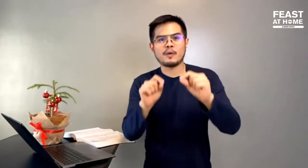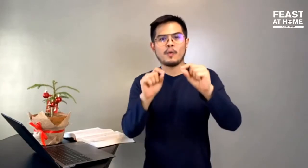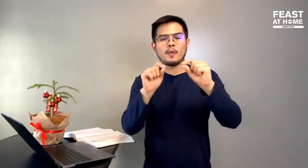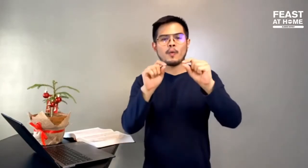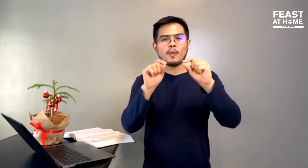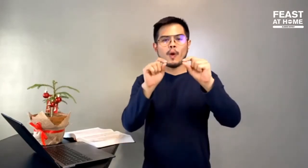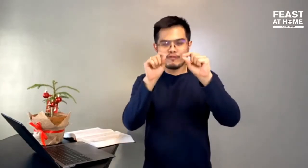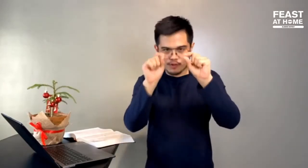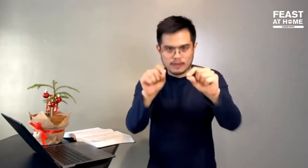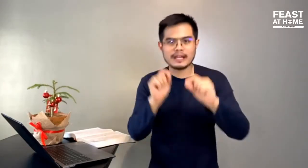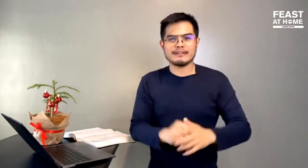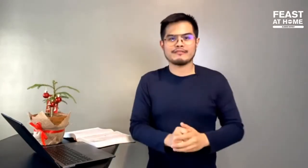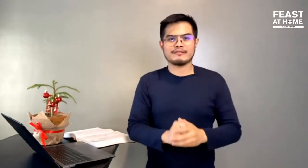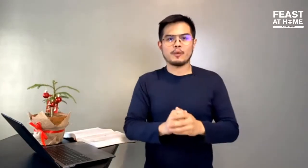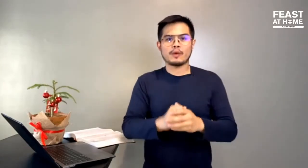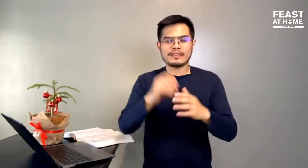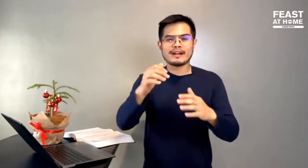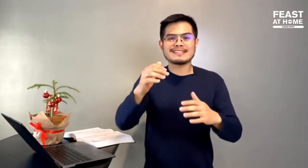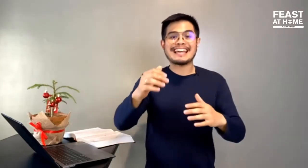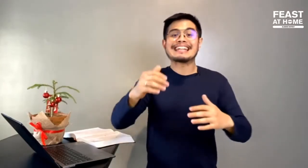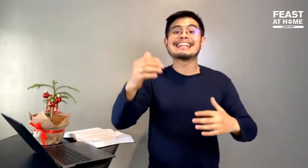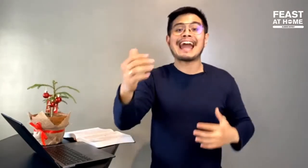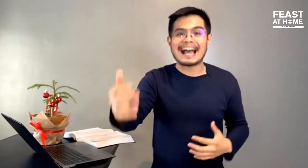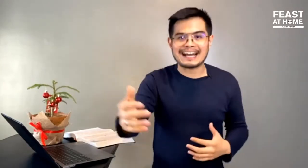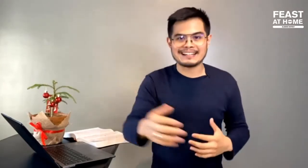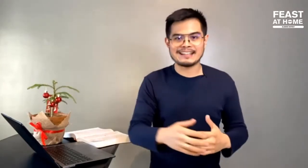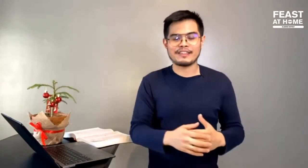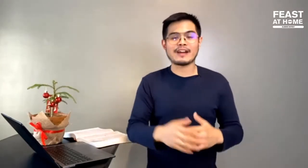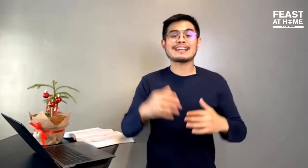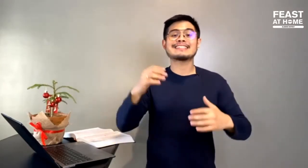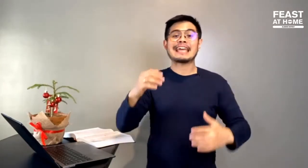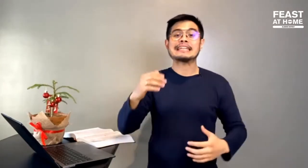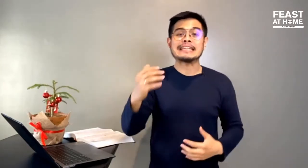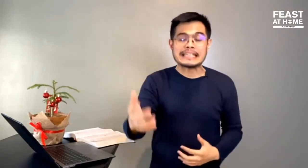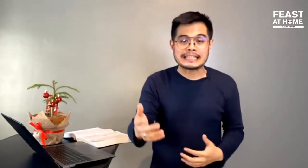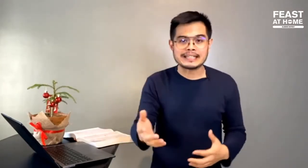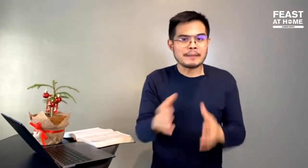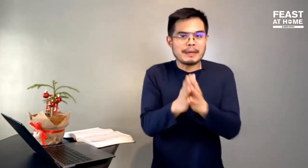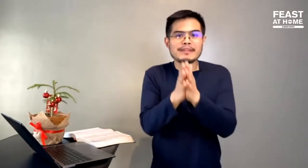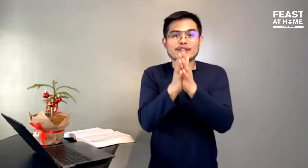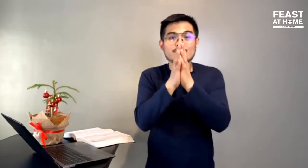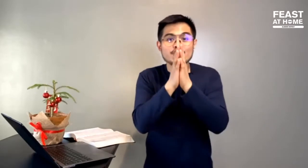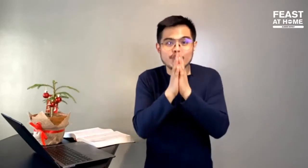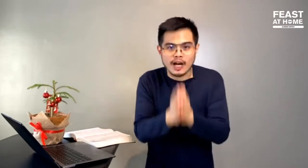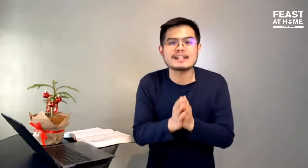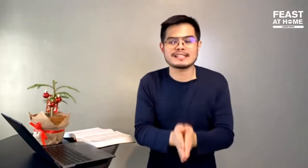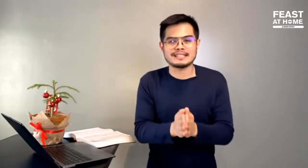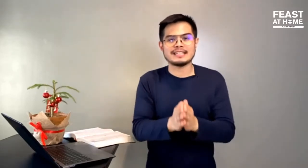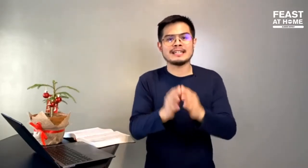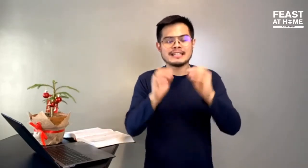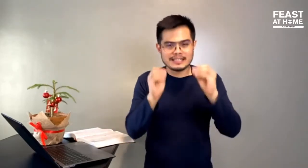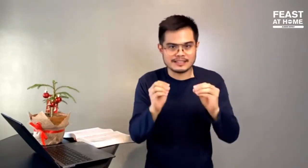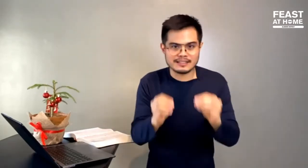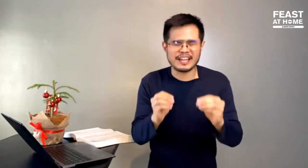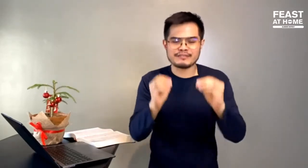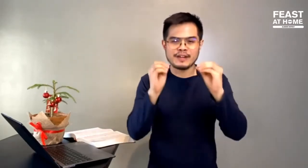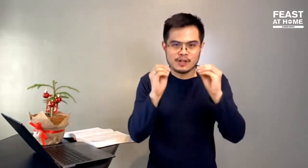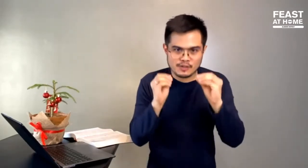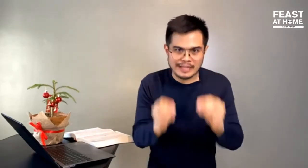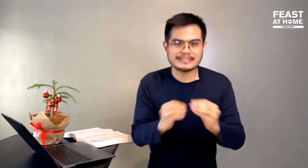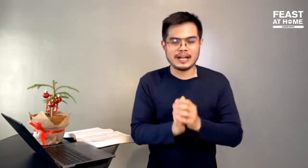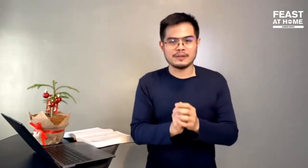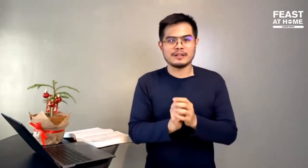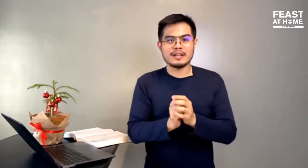area of your life where there is a lack. There is a need. Maybe there's scarcity in your